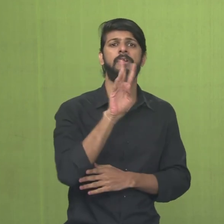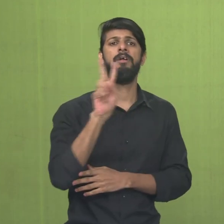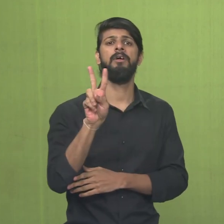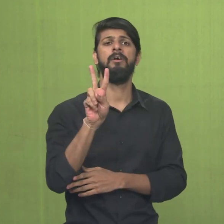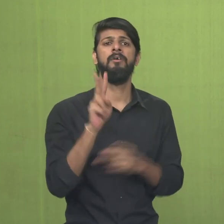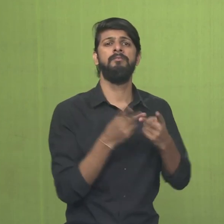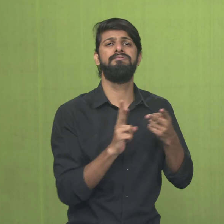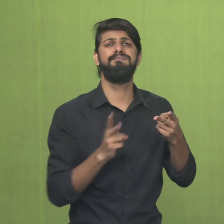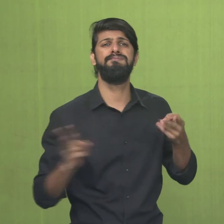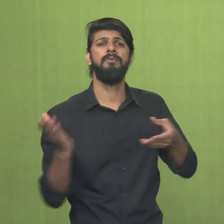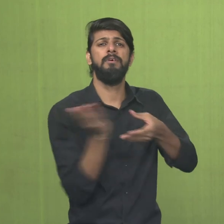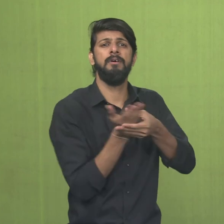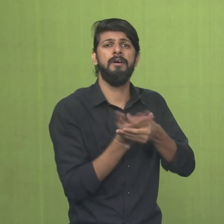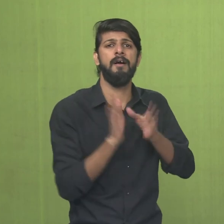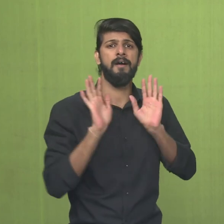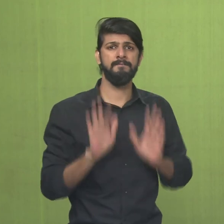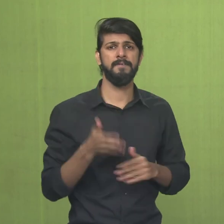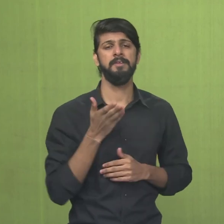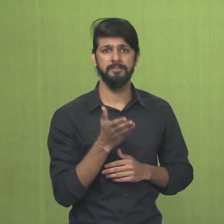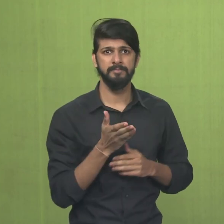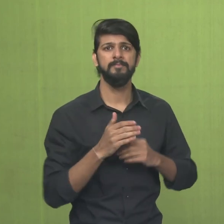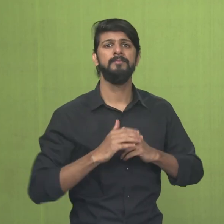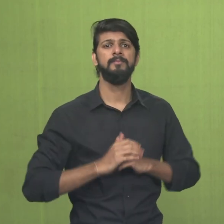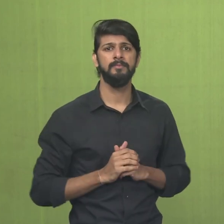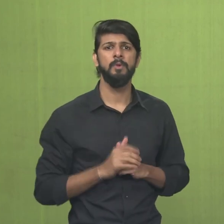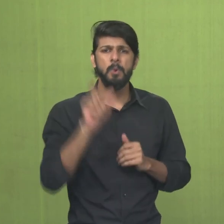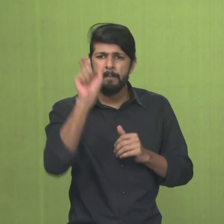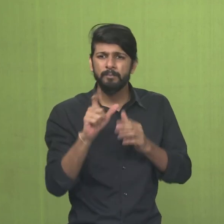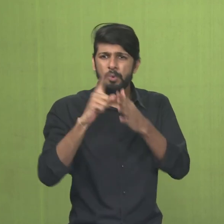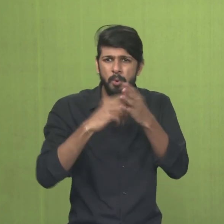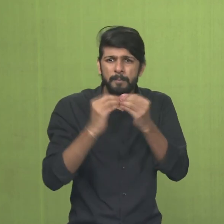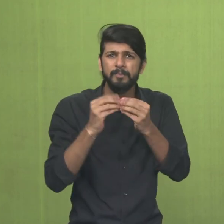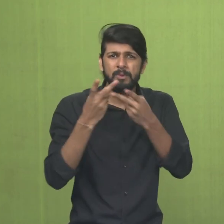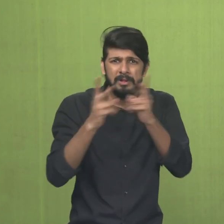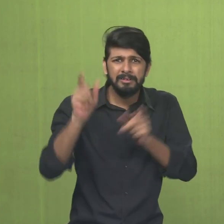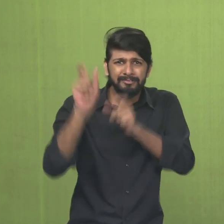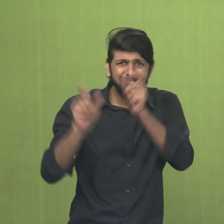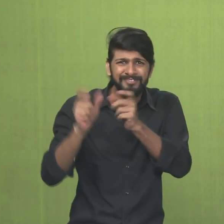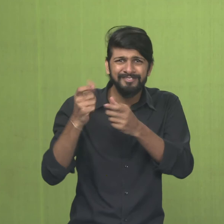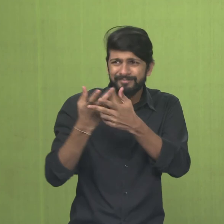This is from an album of 42 paintings about conveyance, various kinds of conveyance and occupation.